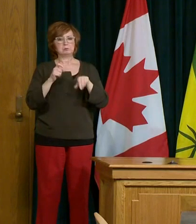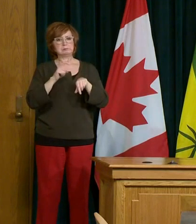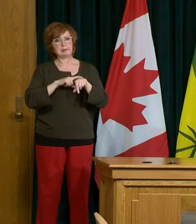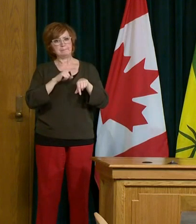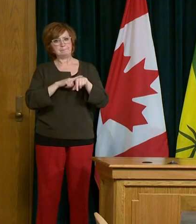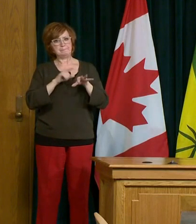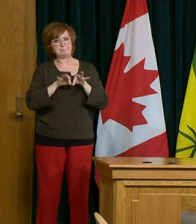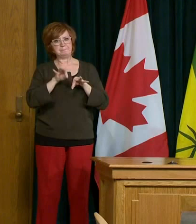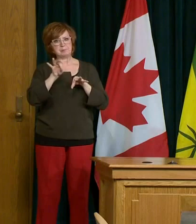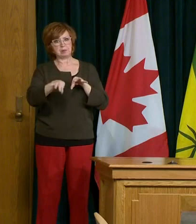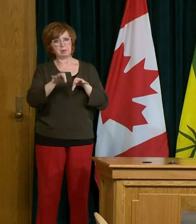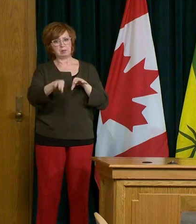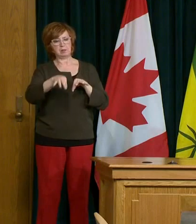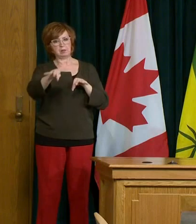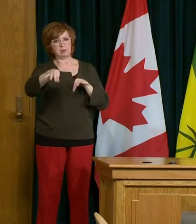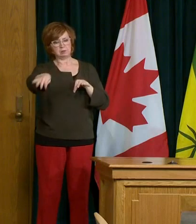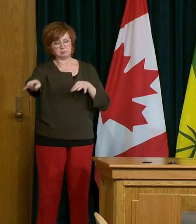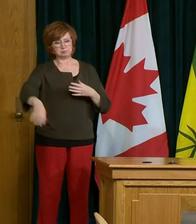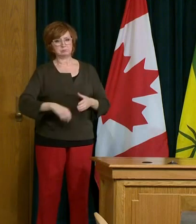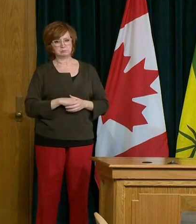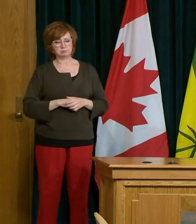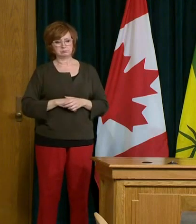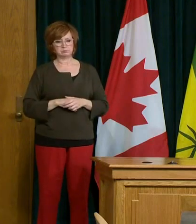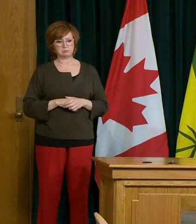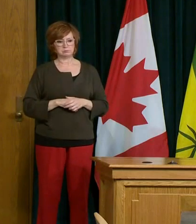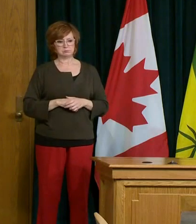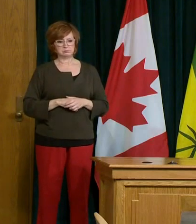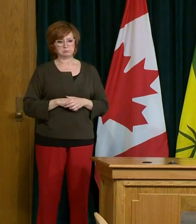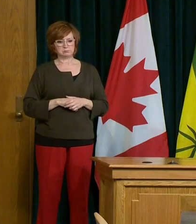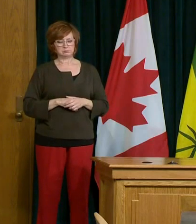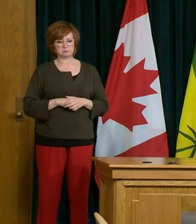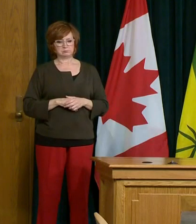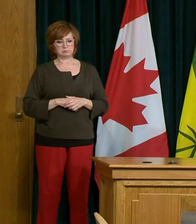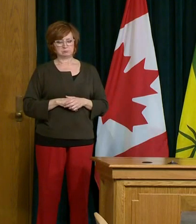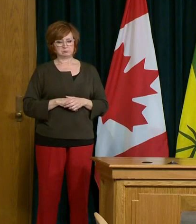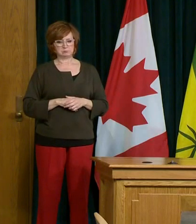lag. But certainly we can continue to share that.